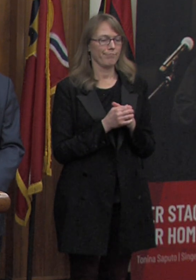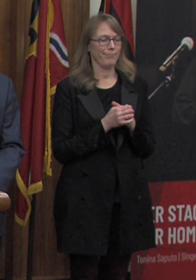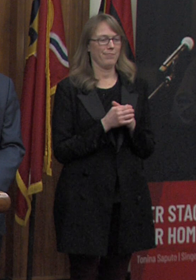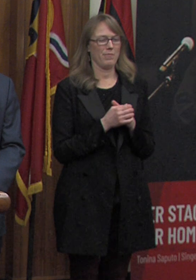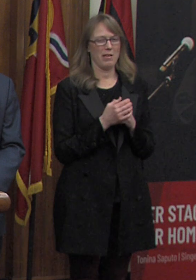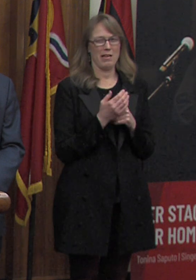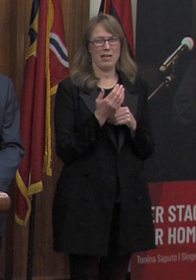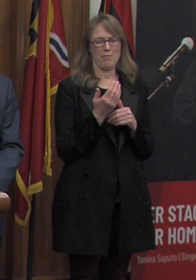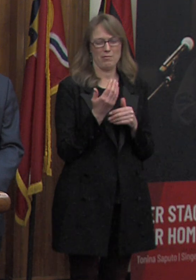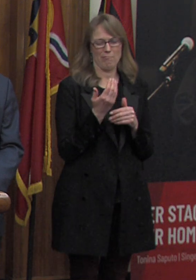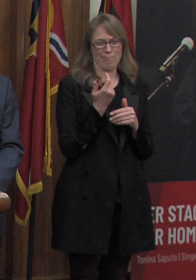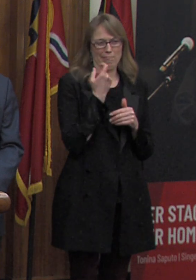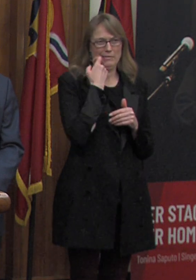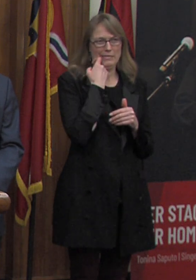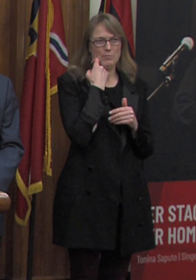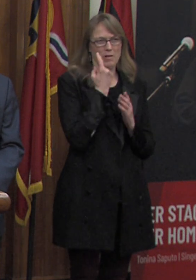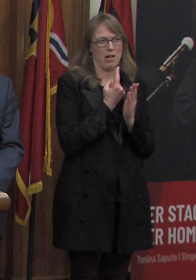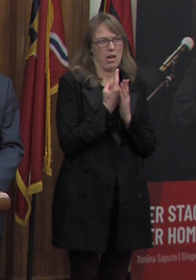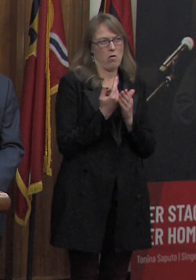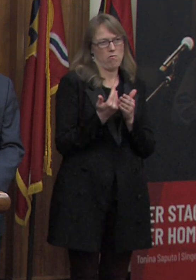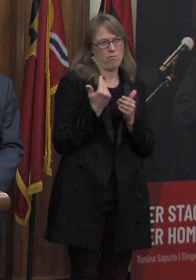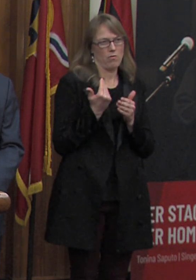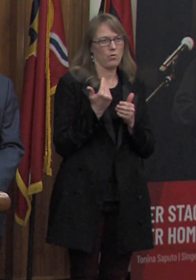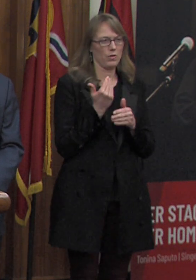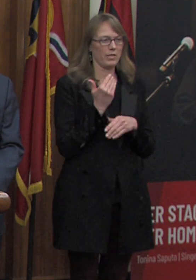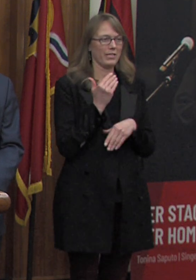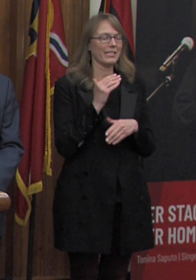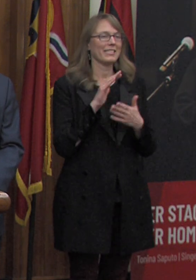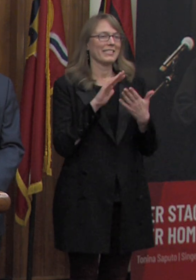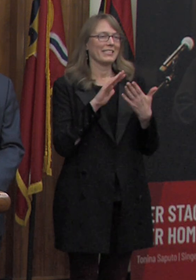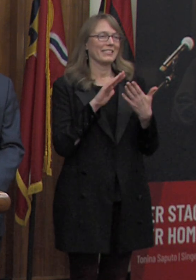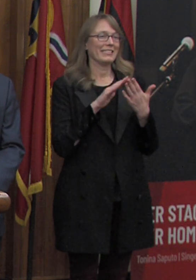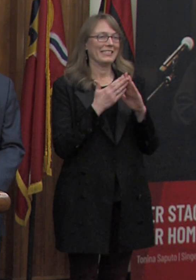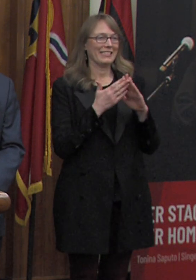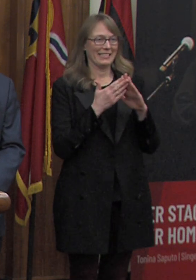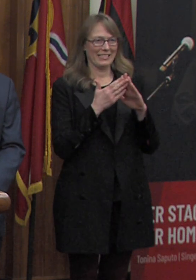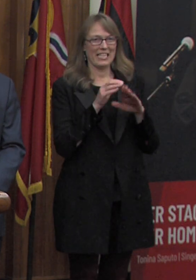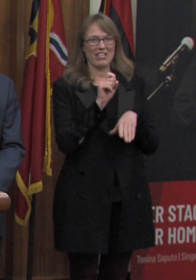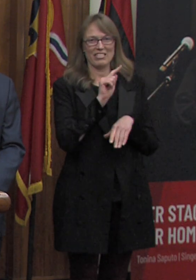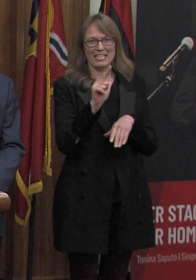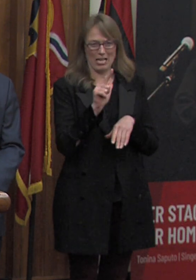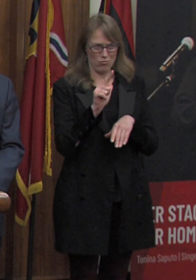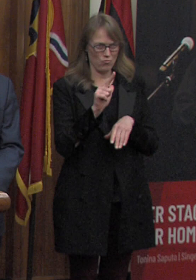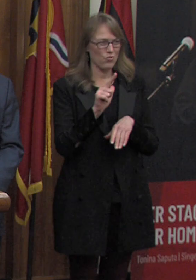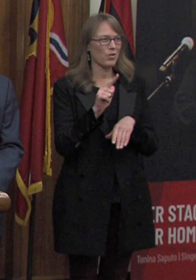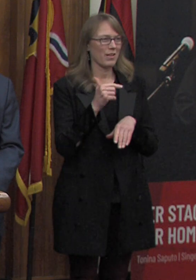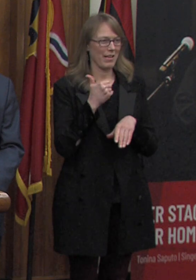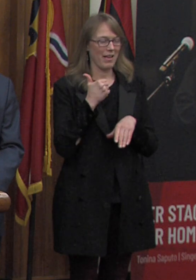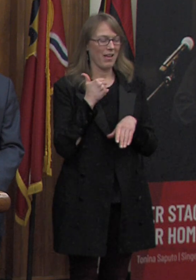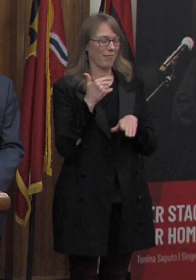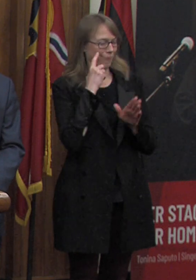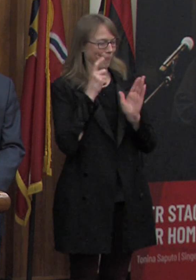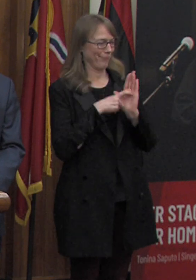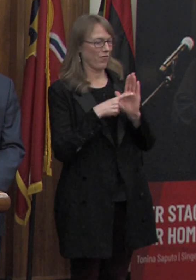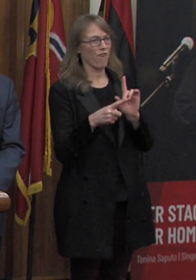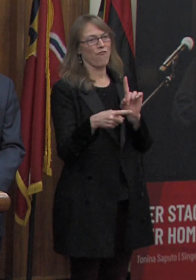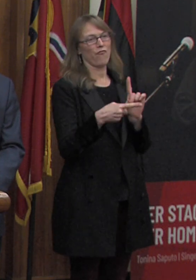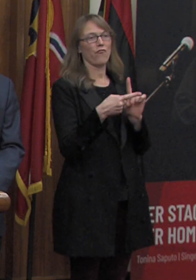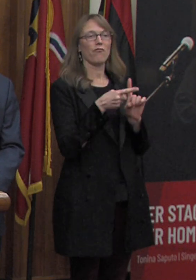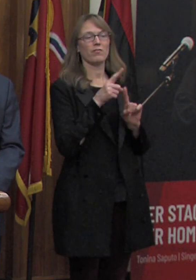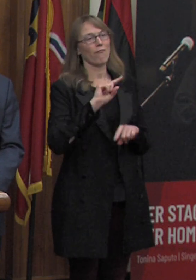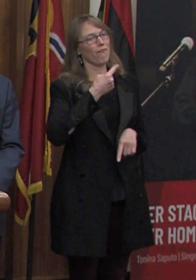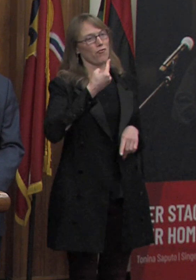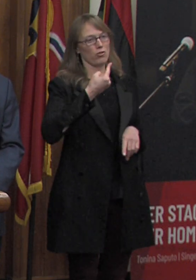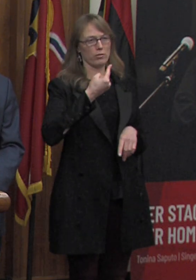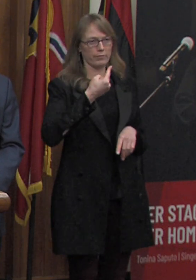ago, a little over an hour ago, that the city of St. Louis has its first positive case of COVID-19. Dr.